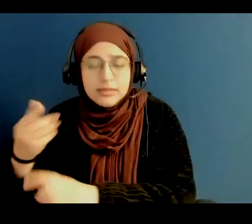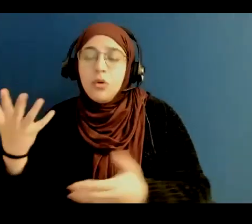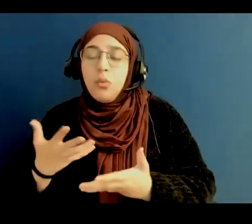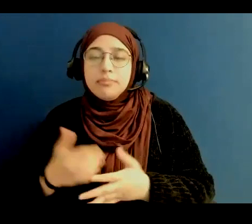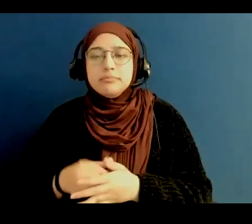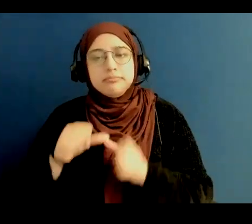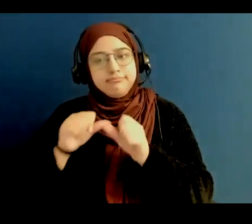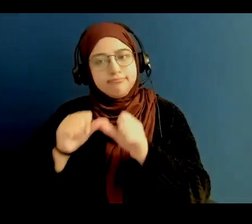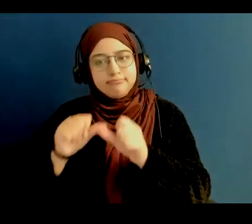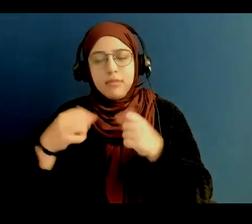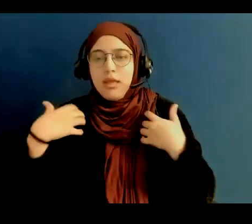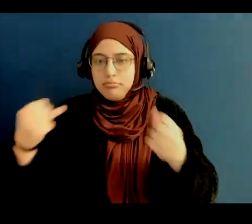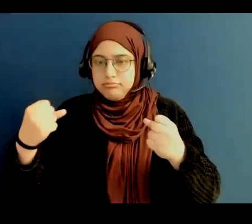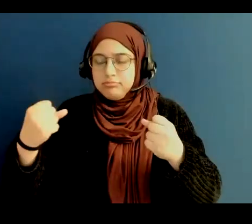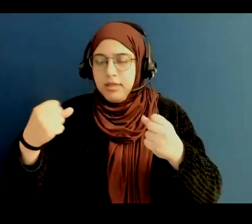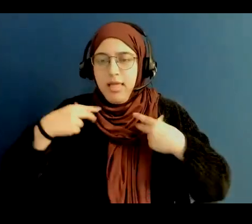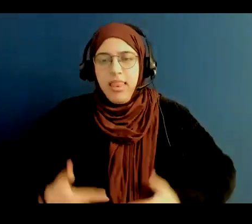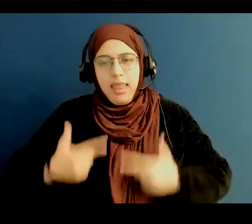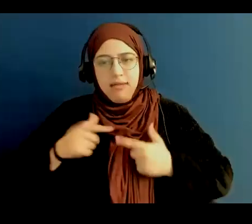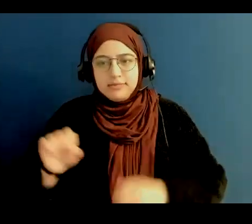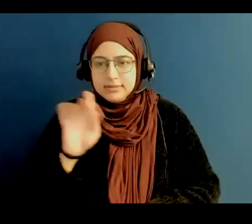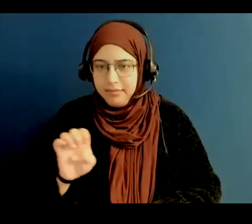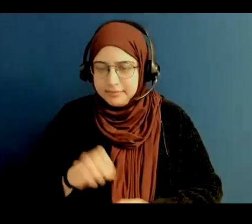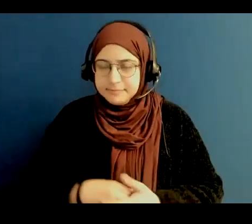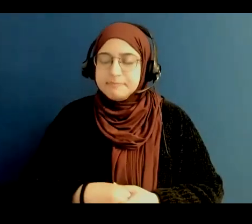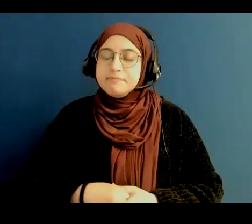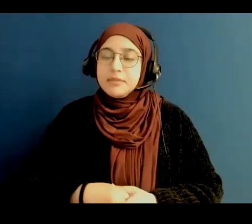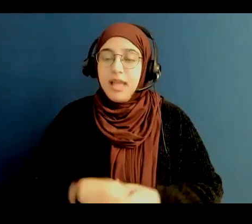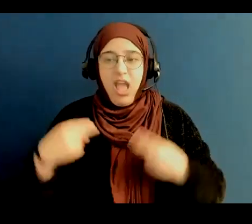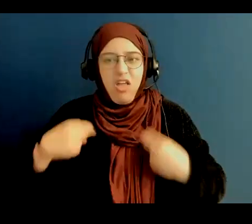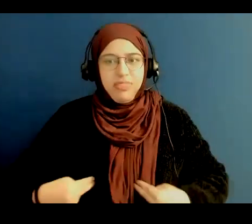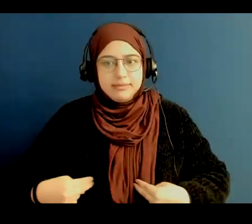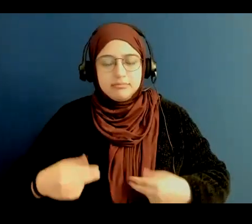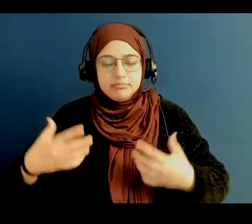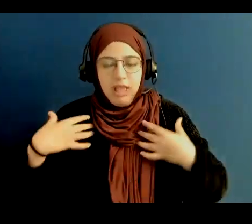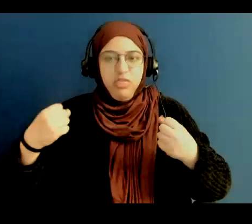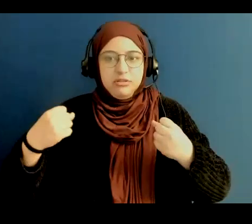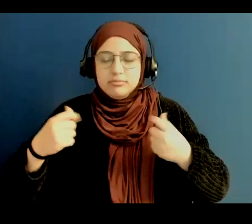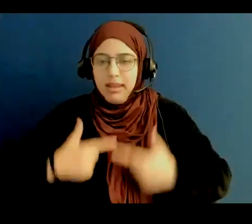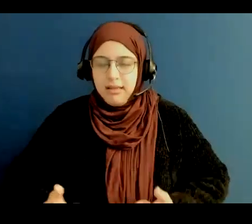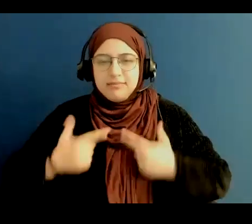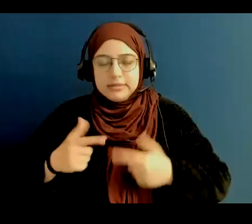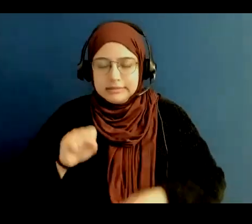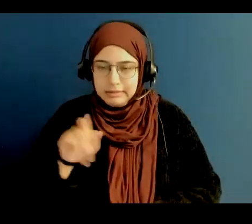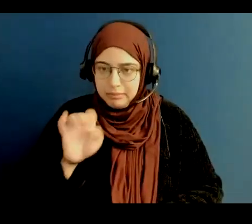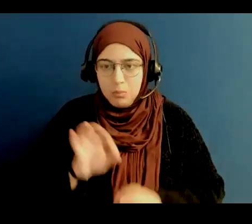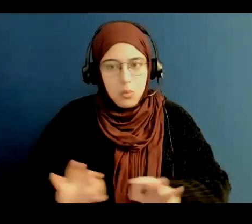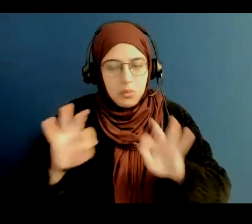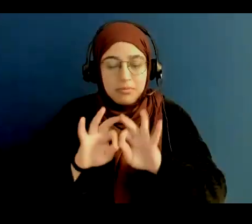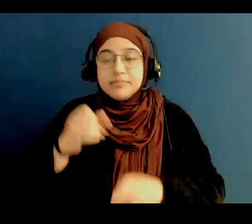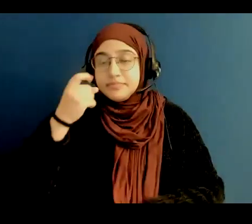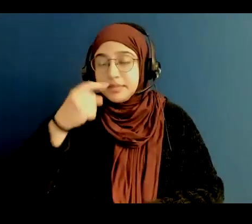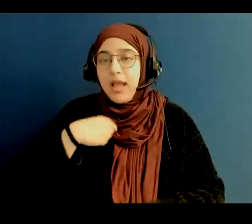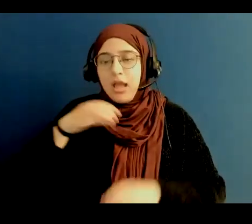lifestyle. There is many scientific articles that are there, and I do this at a degree level, so I always do a